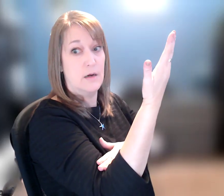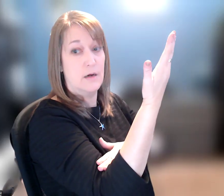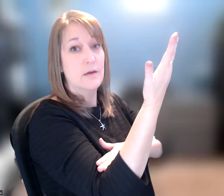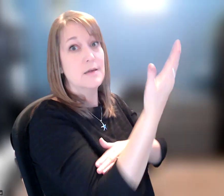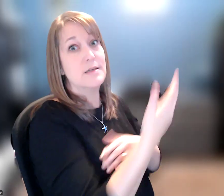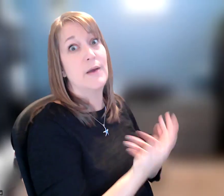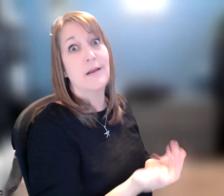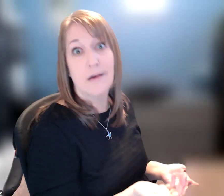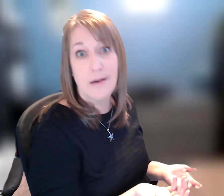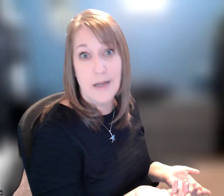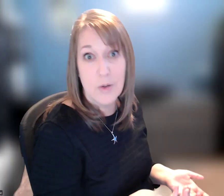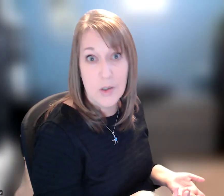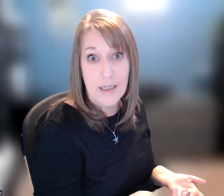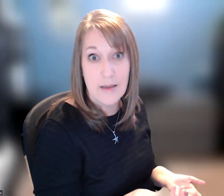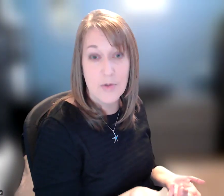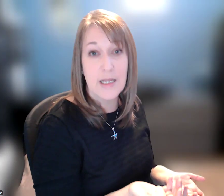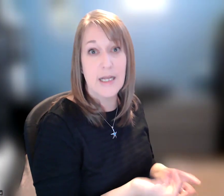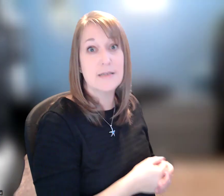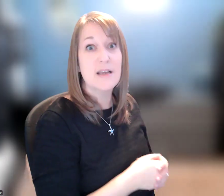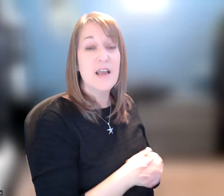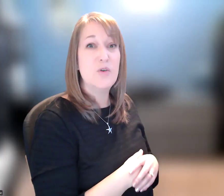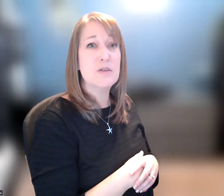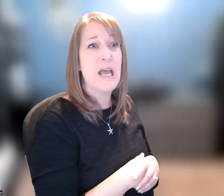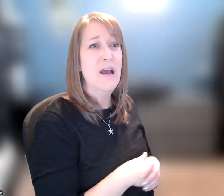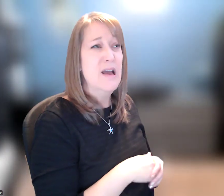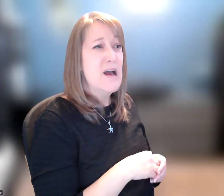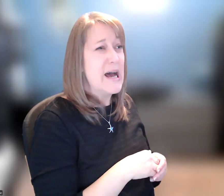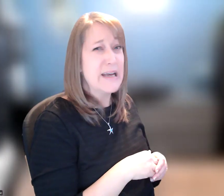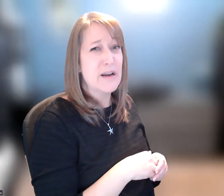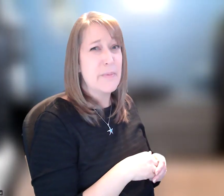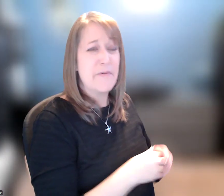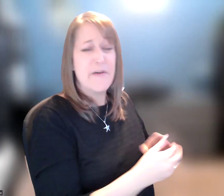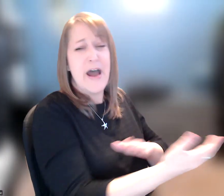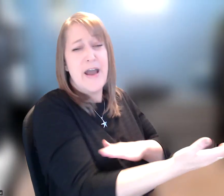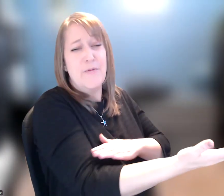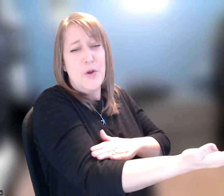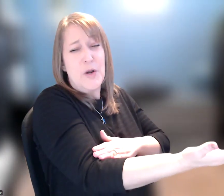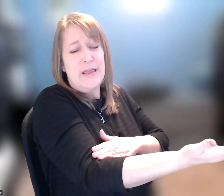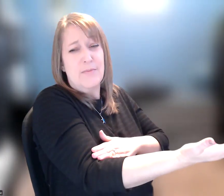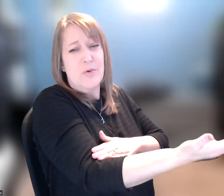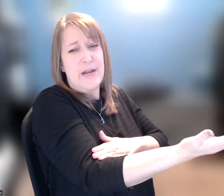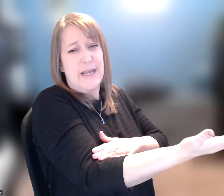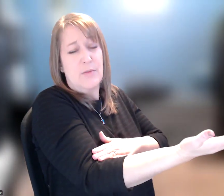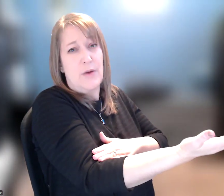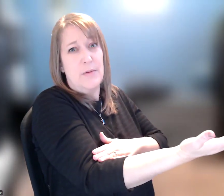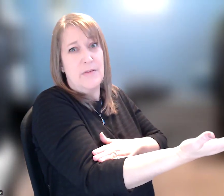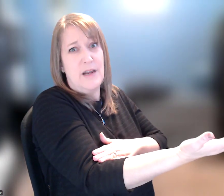here, depending on how early in the morning it is. If you say, I got up at 5:30 in the morning, it'll probably be right